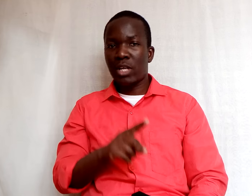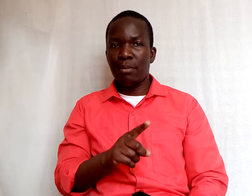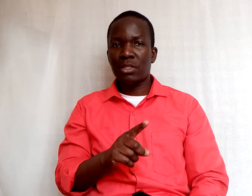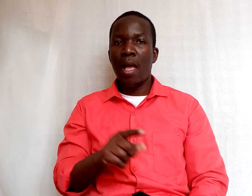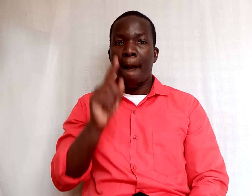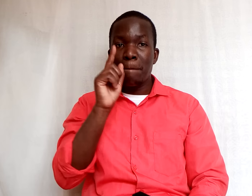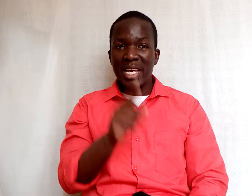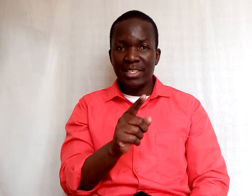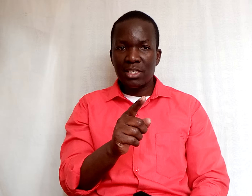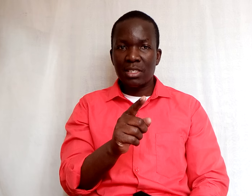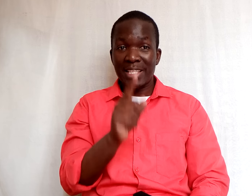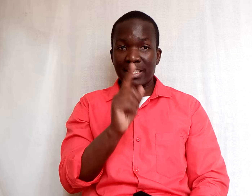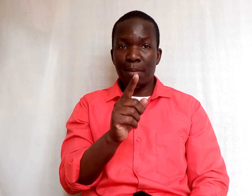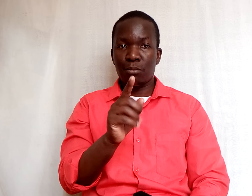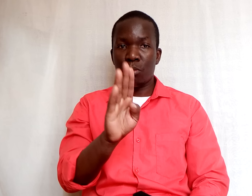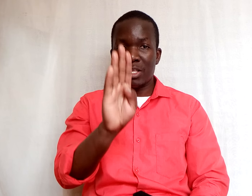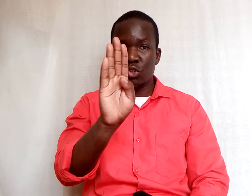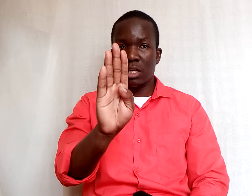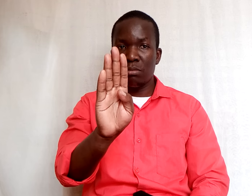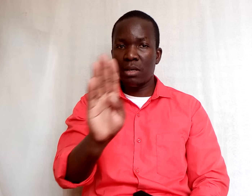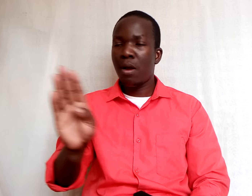times. Beans, the same, but using B.